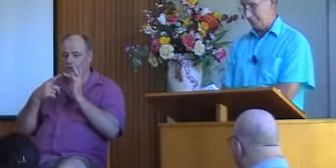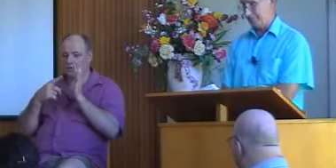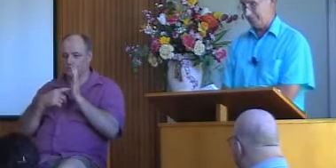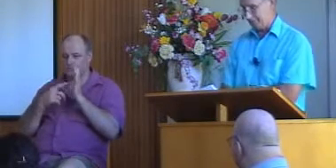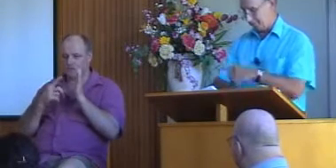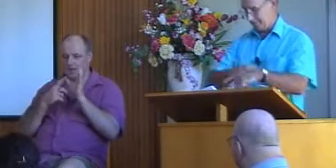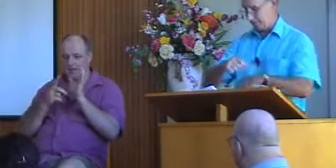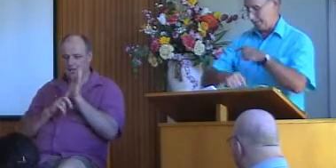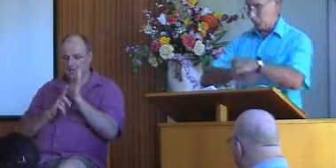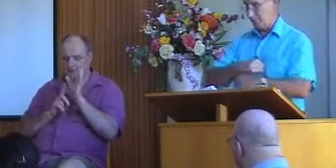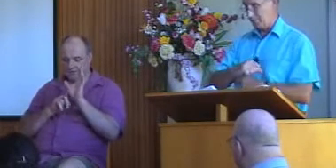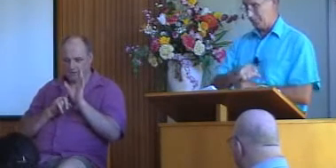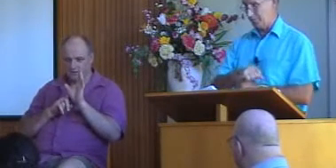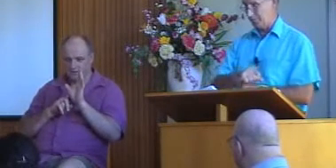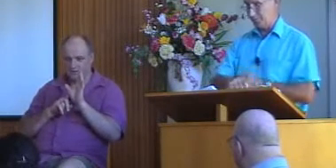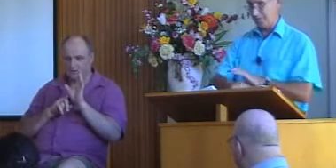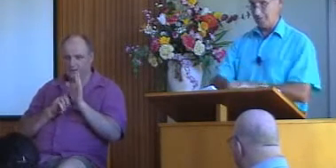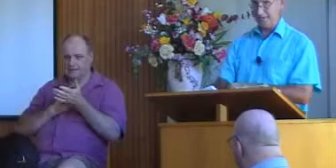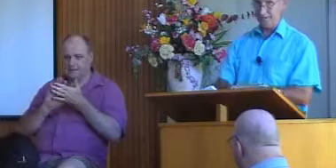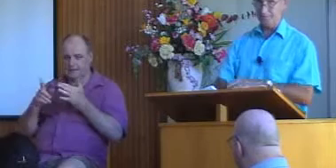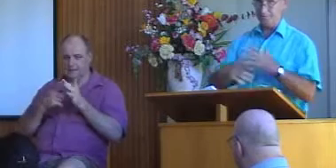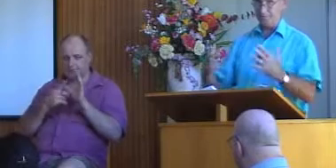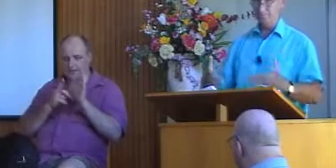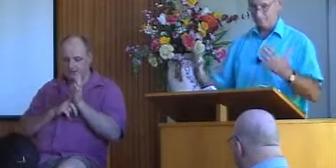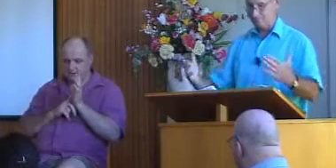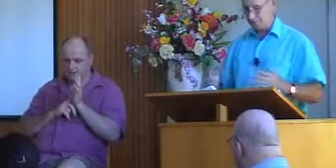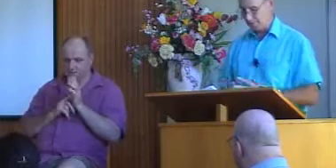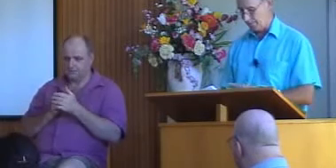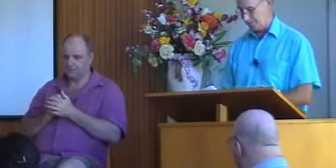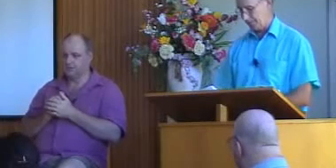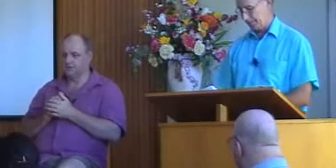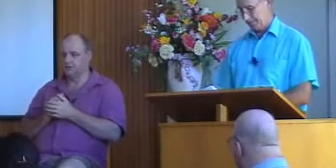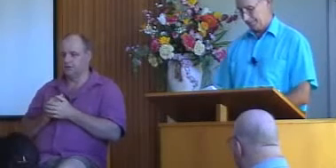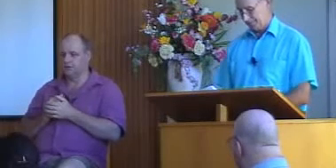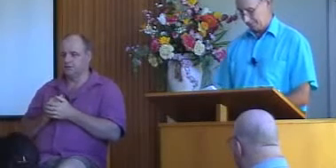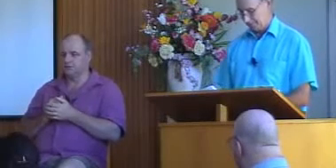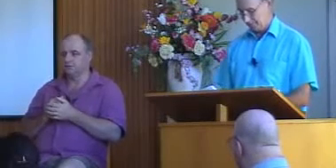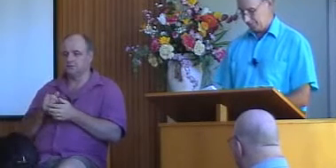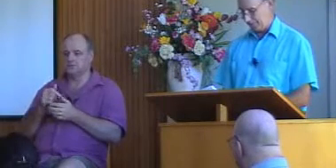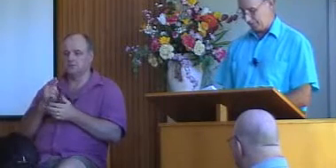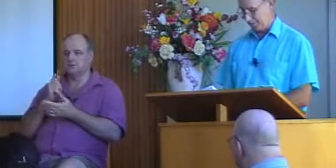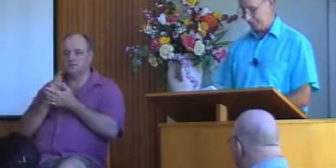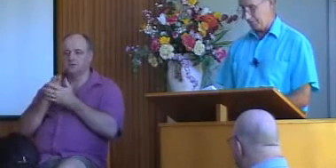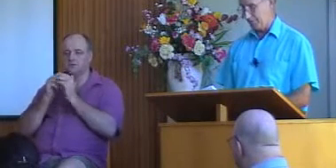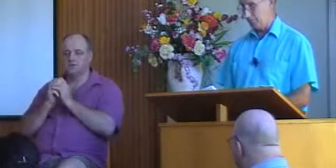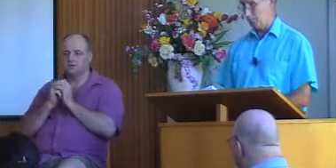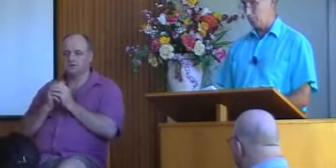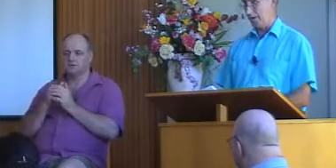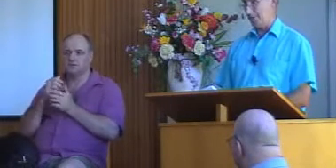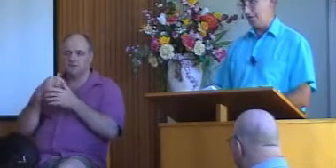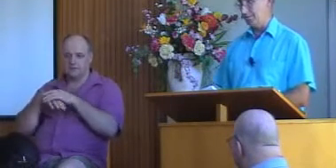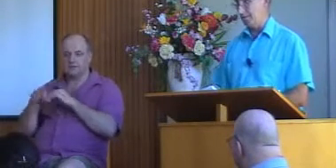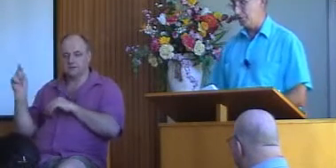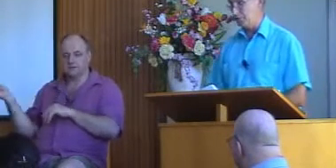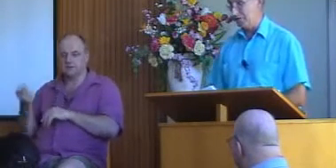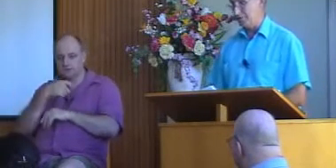of things to fix it, like red ball around their wrist with copper bands or so on. So that was something of a miracle,